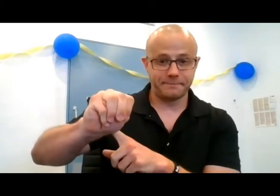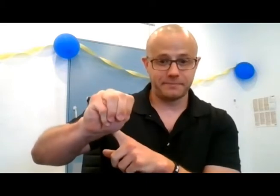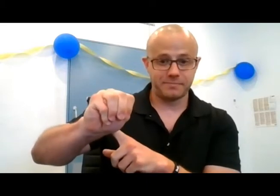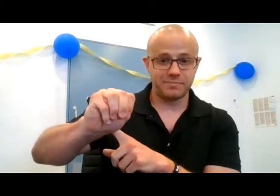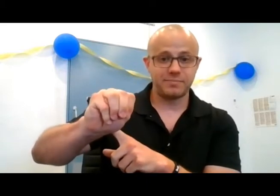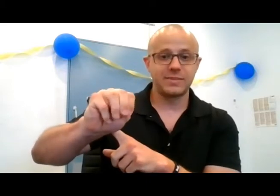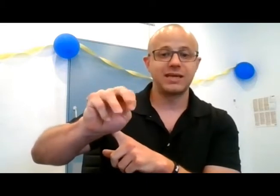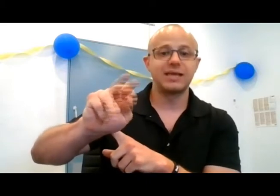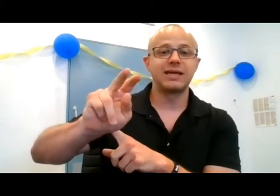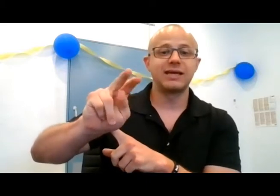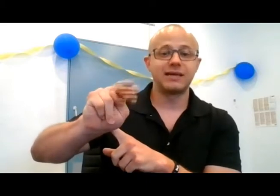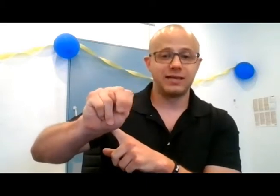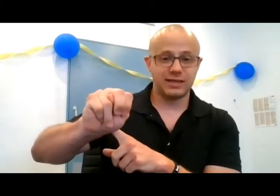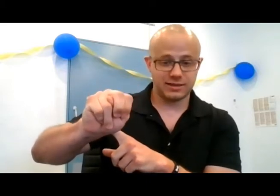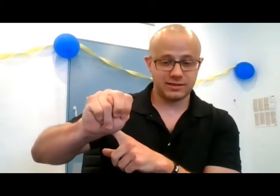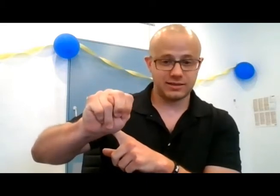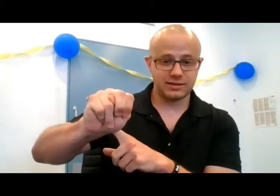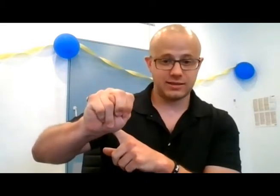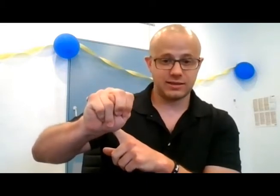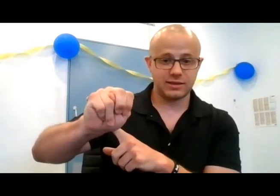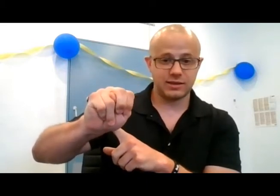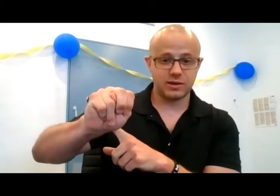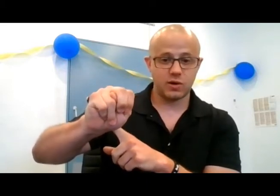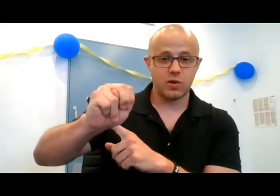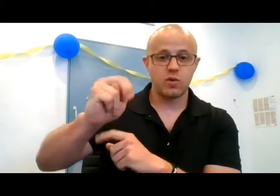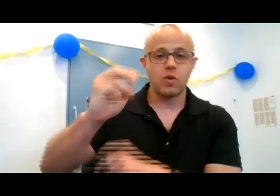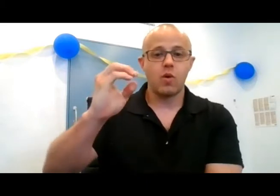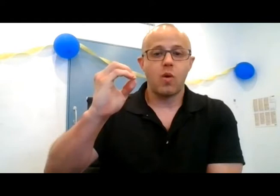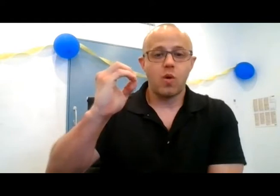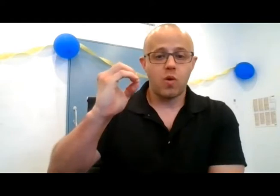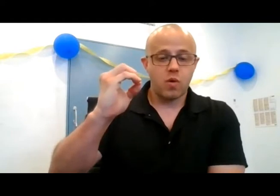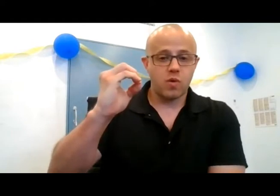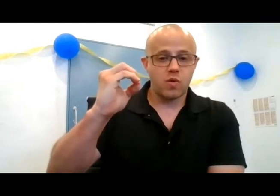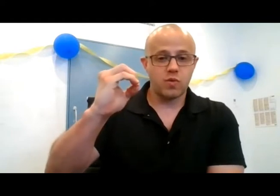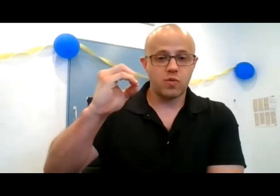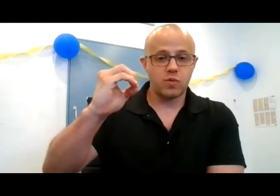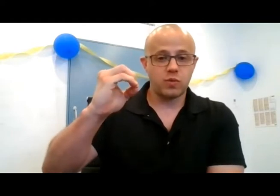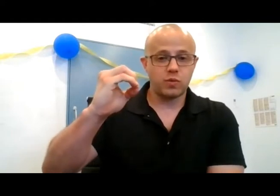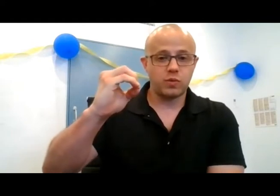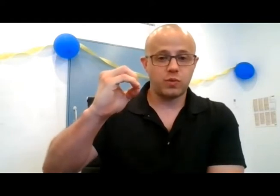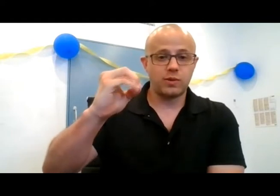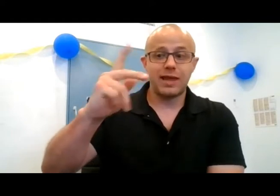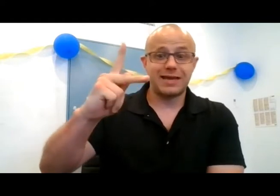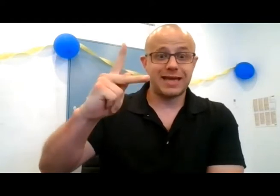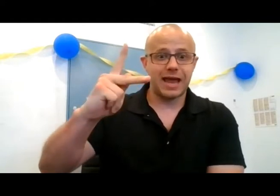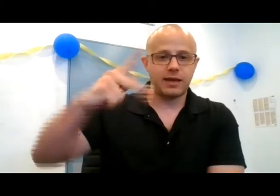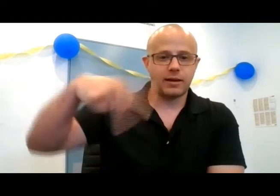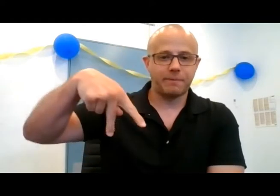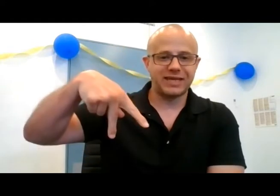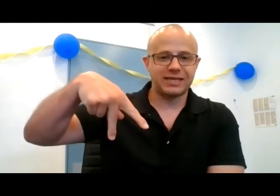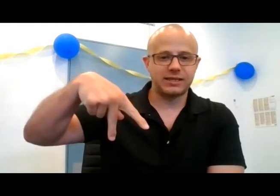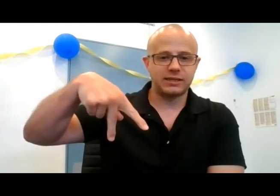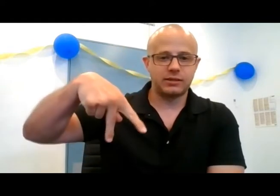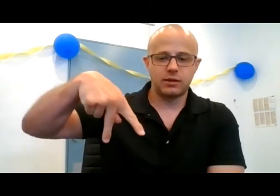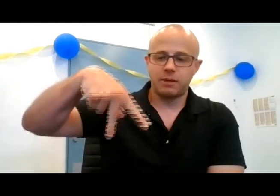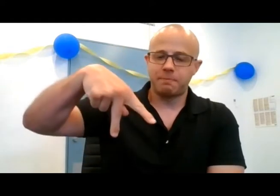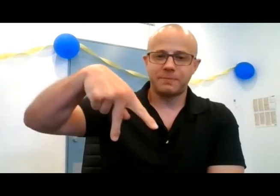be confused too. So M is 3 fingers, N is 2 fingers. O,